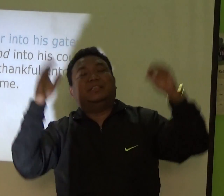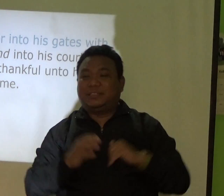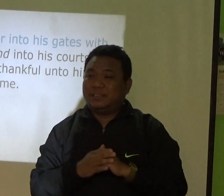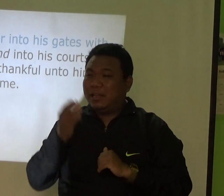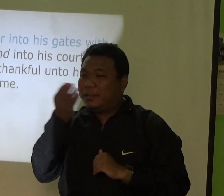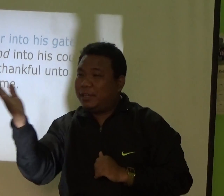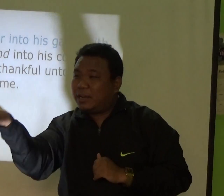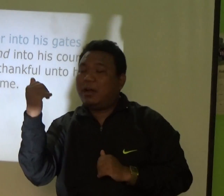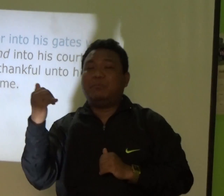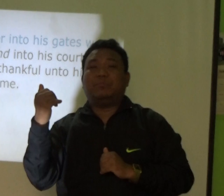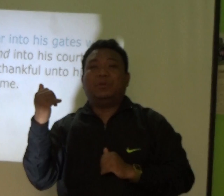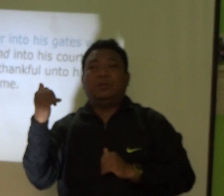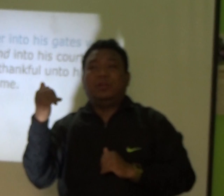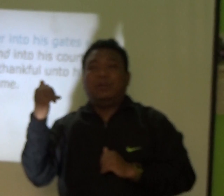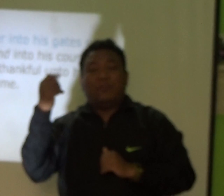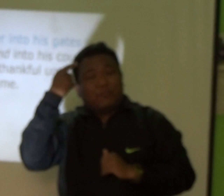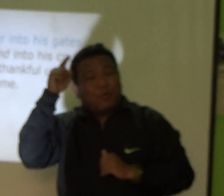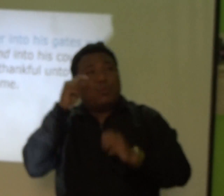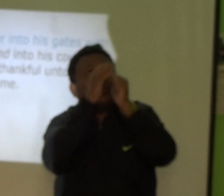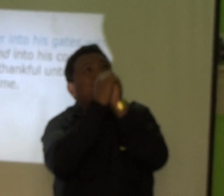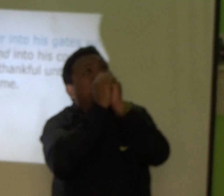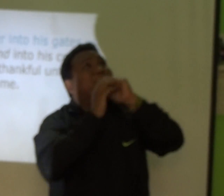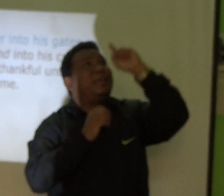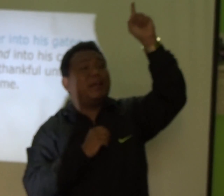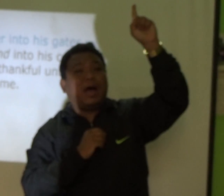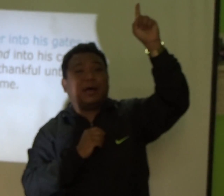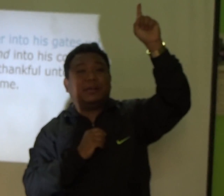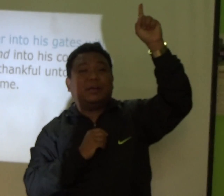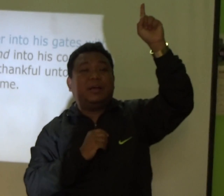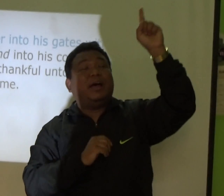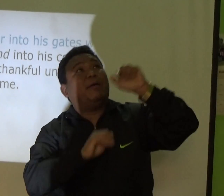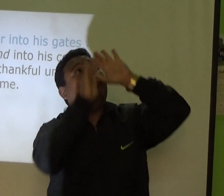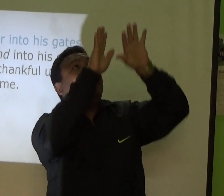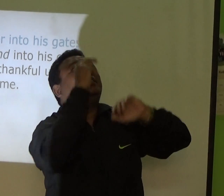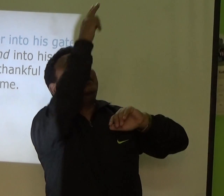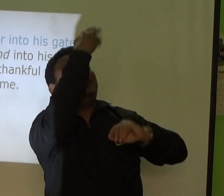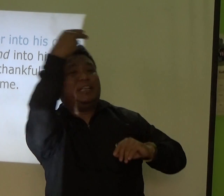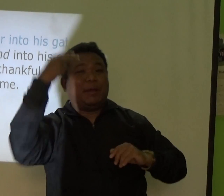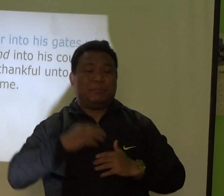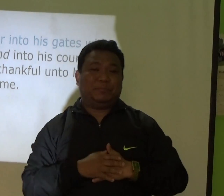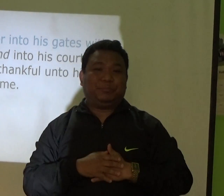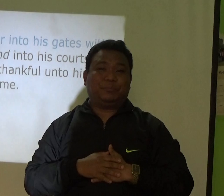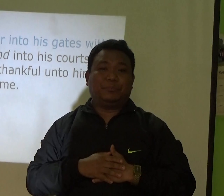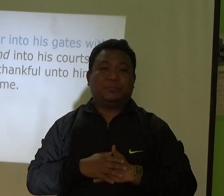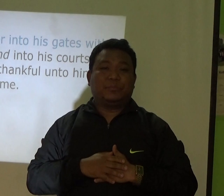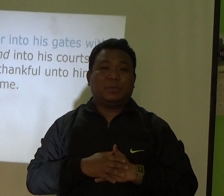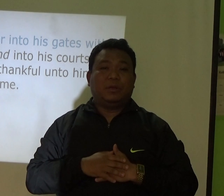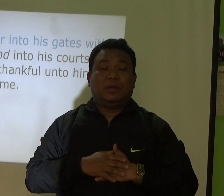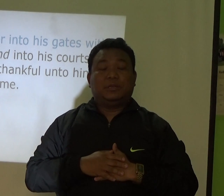praise. They come for worshiping God and bless His name.